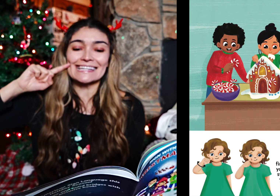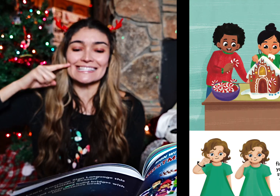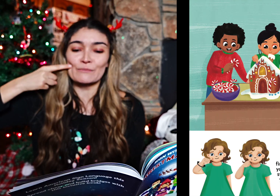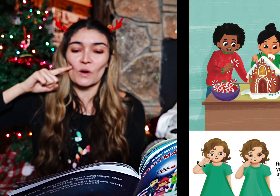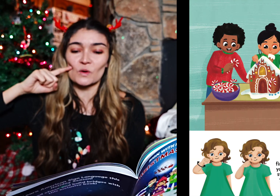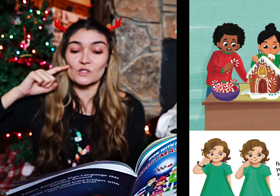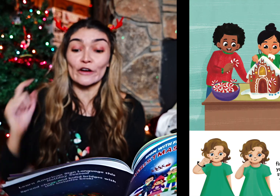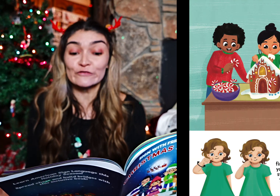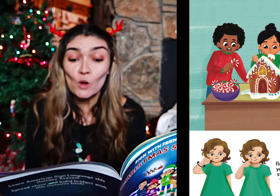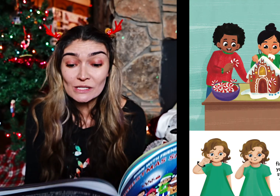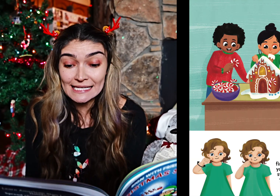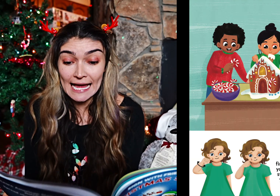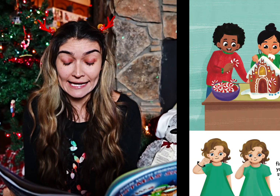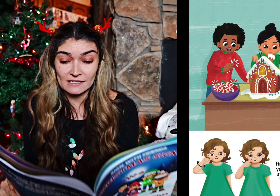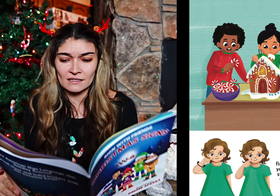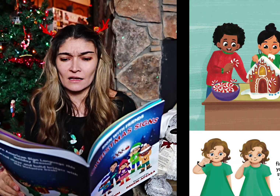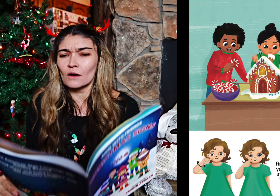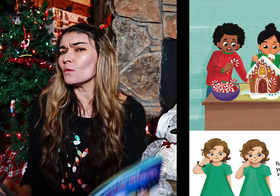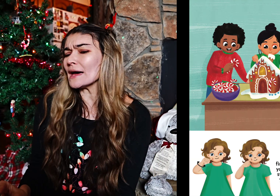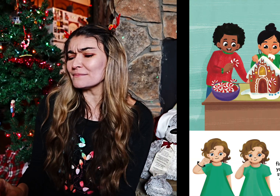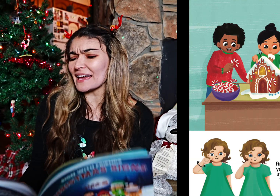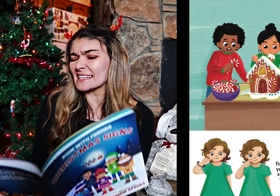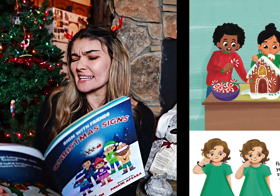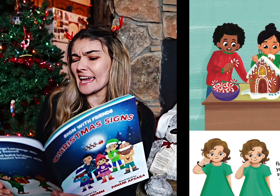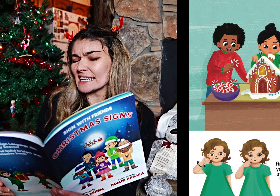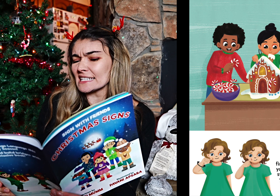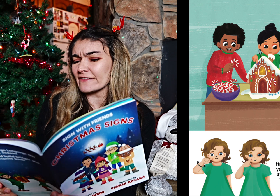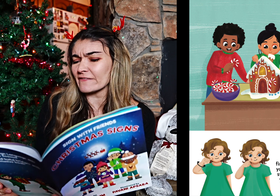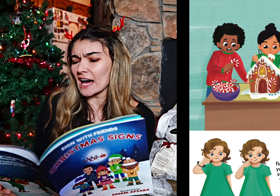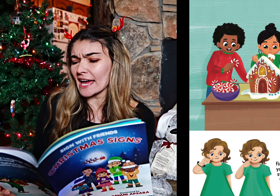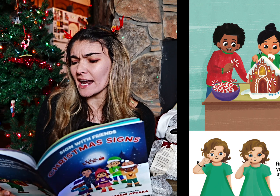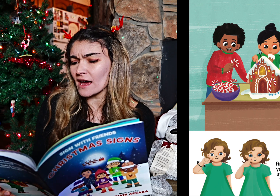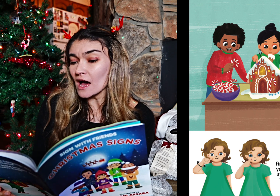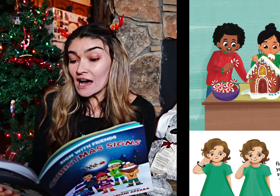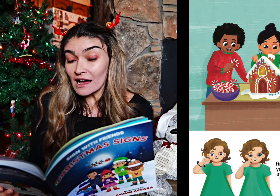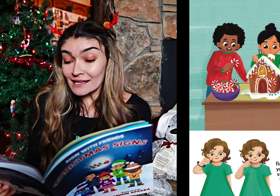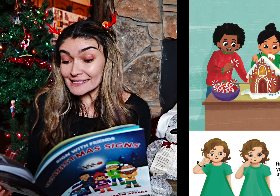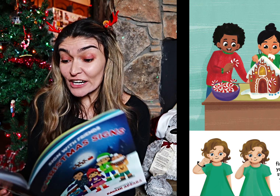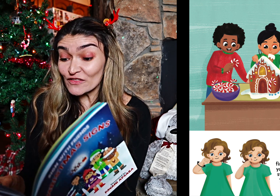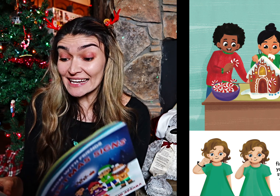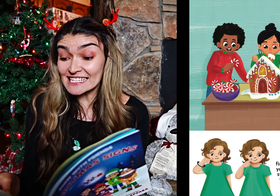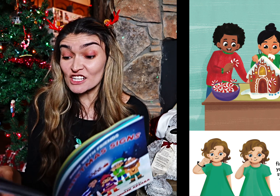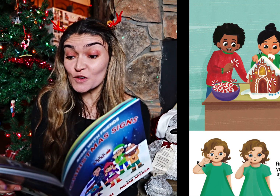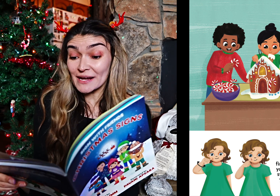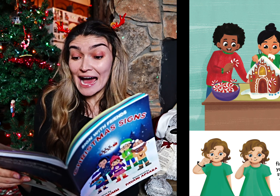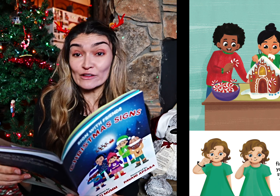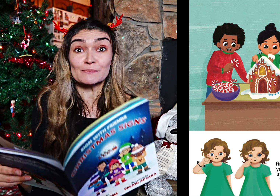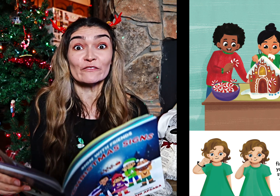Candy bowls are full tonight. What makes candy fun? Decorate a gingerbread house